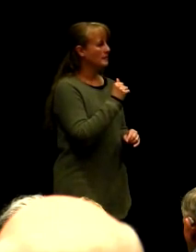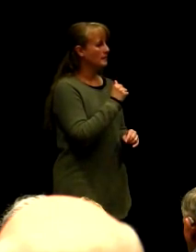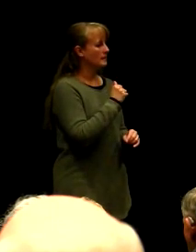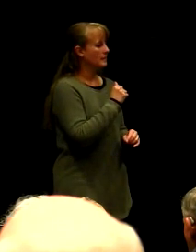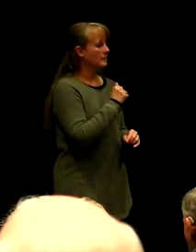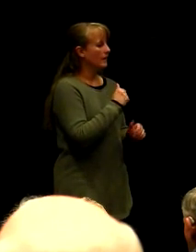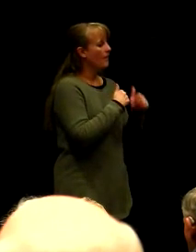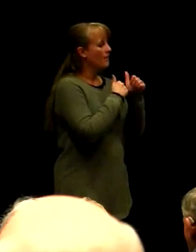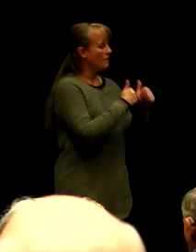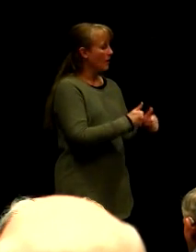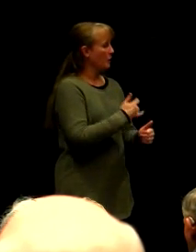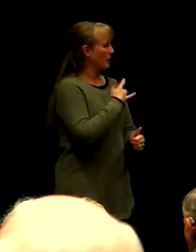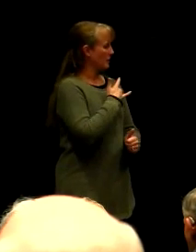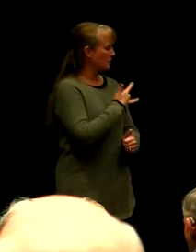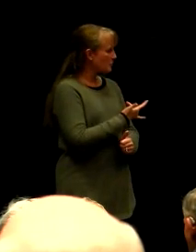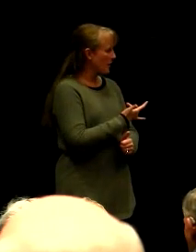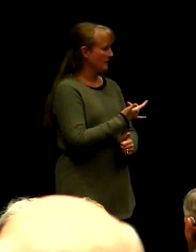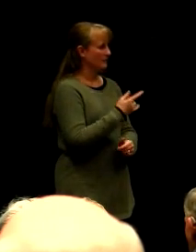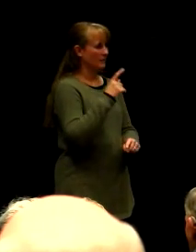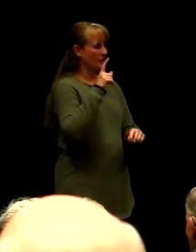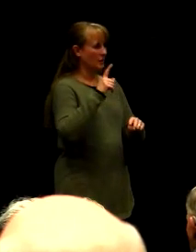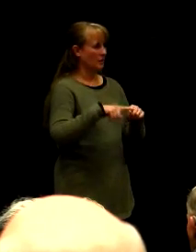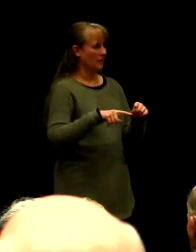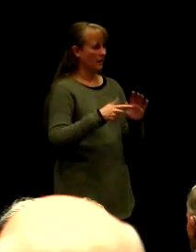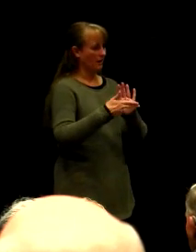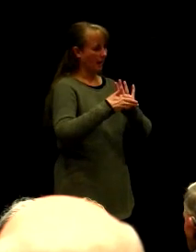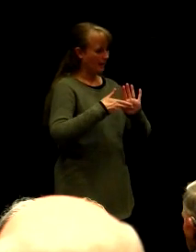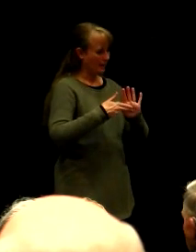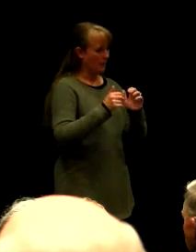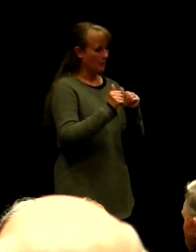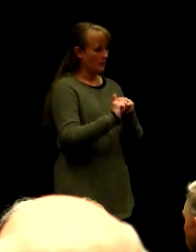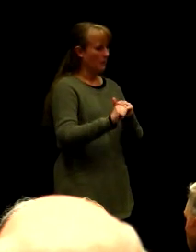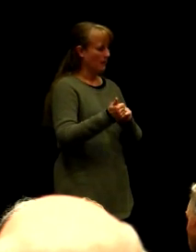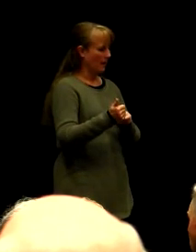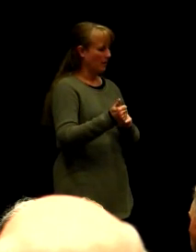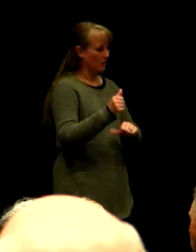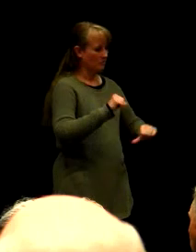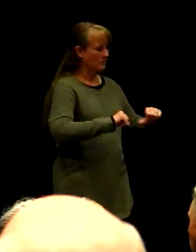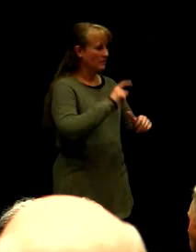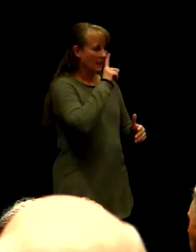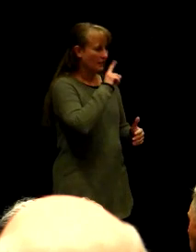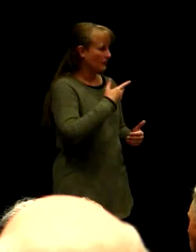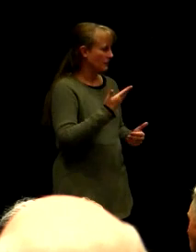trends. You can't really lump him into another like school of science fiction.